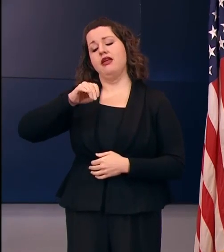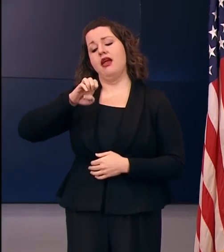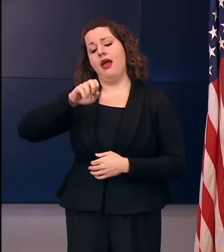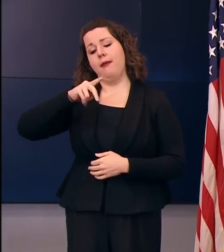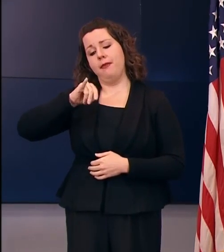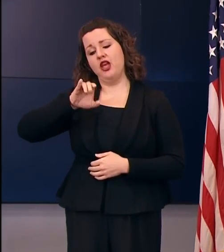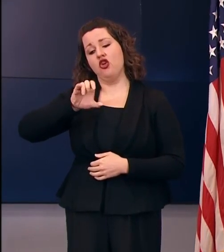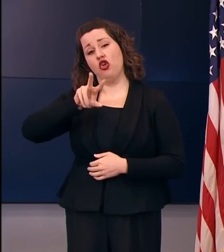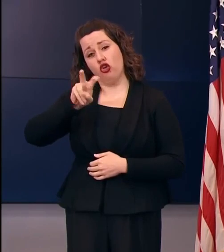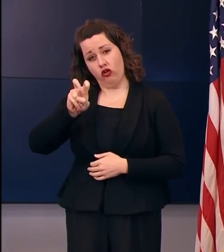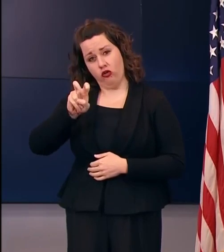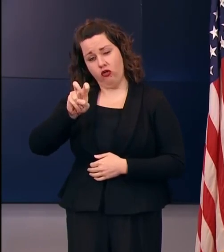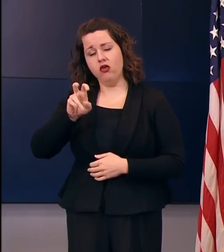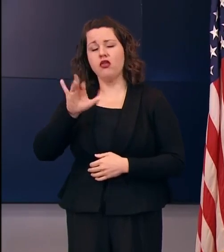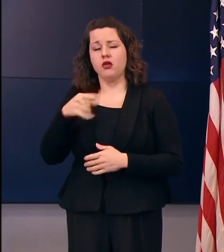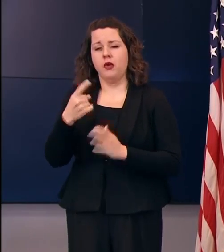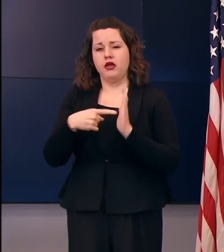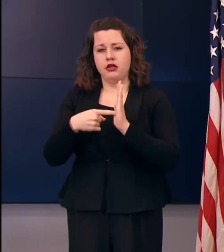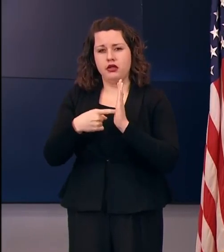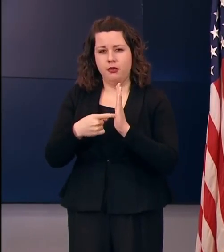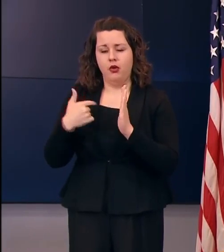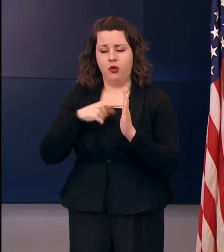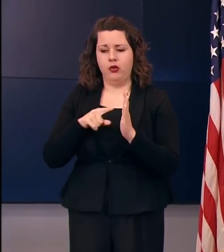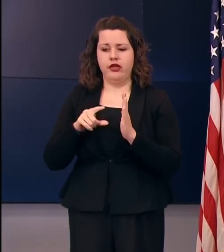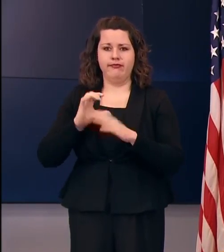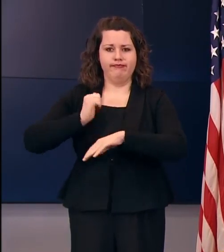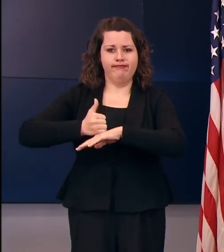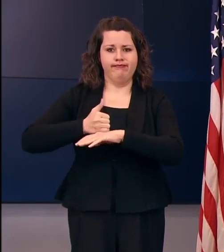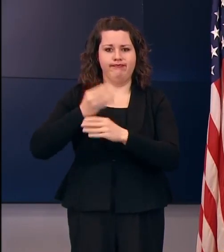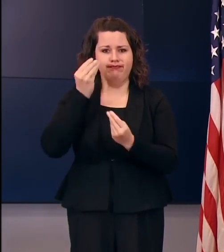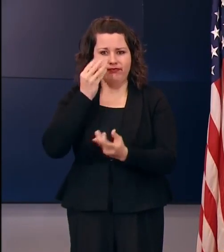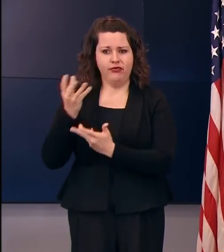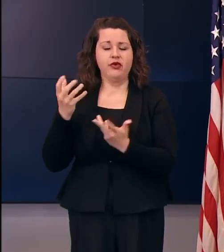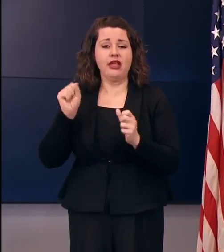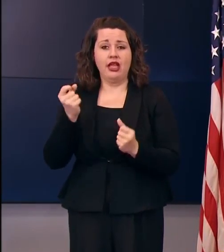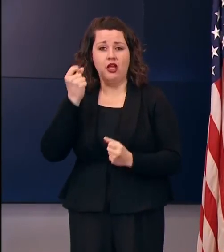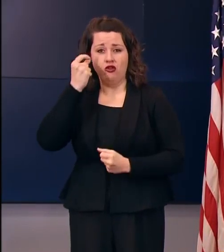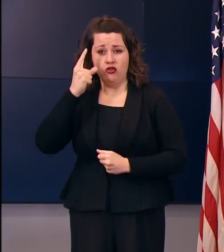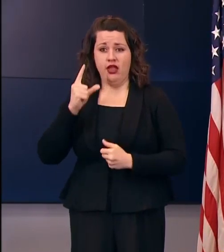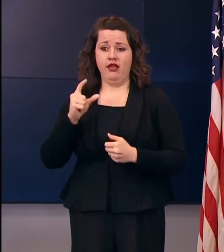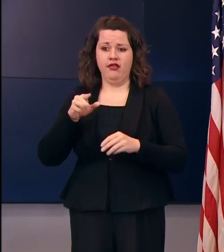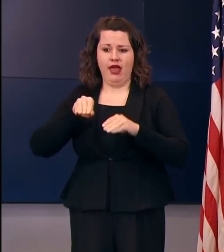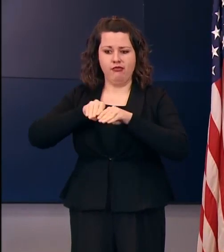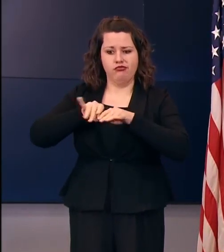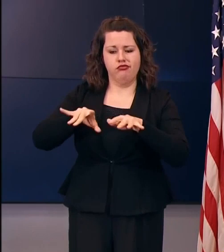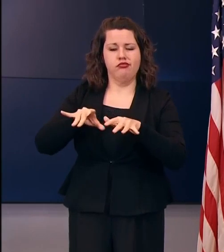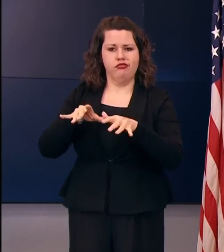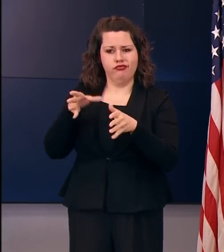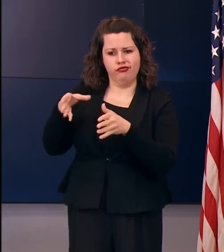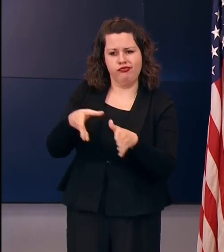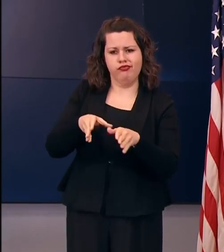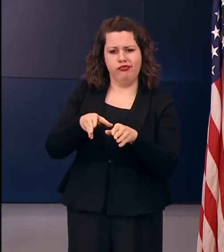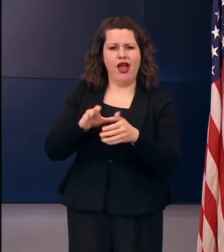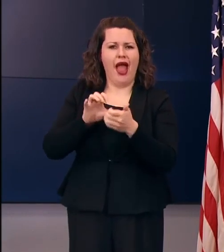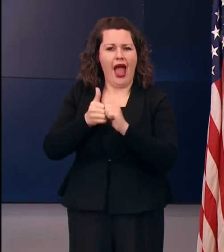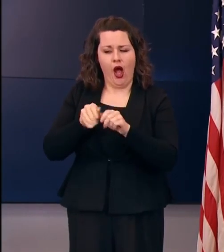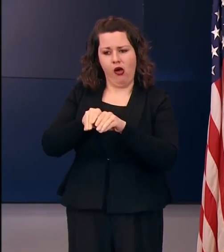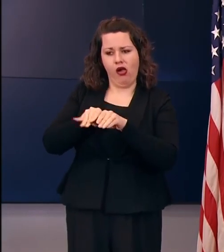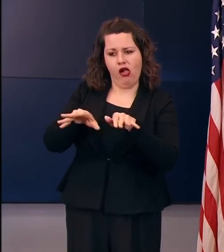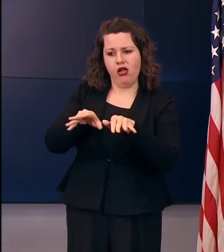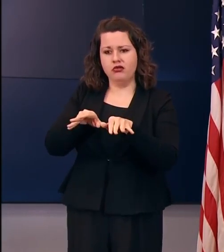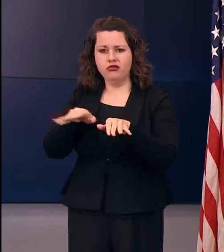one example of the way that we orient data to understand the progression of an outbreak or illnesses in a